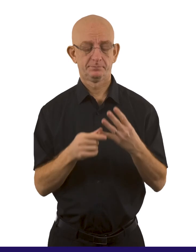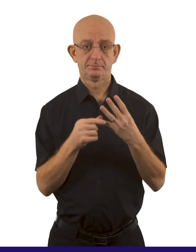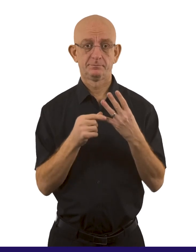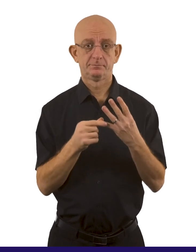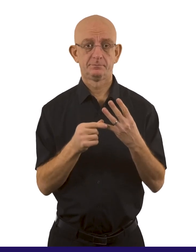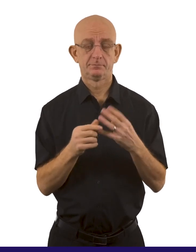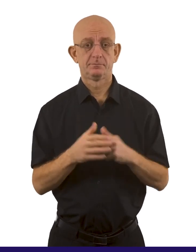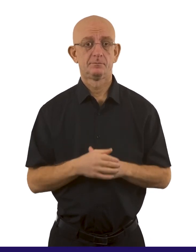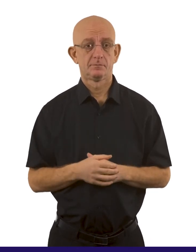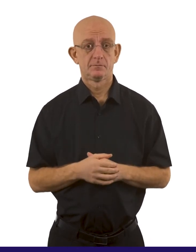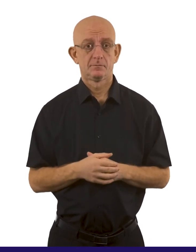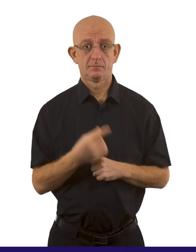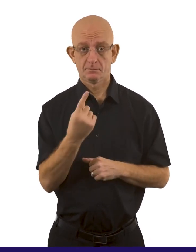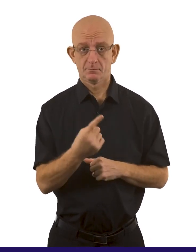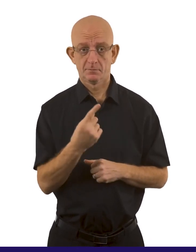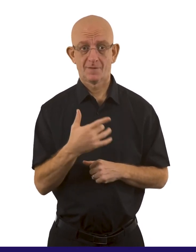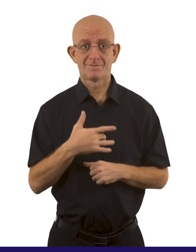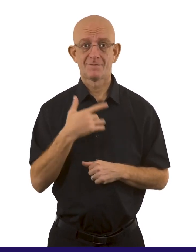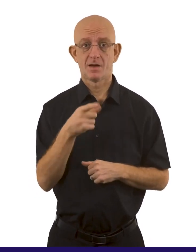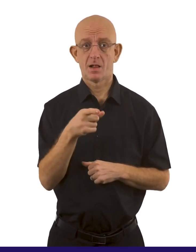Do you feel unsafe in your neighborhood?